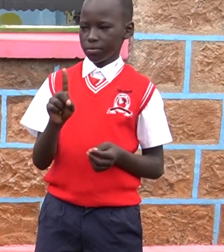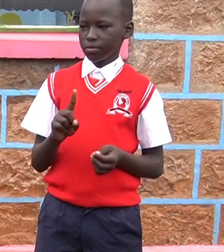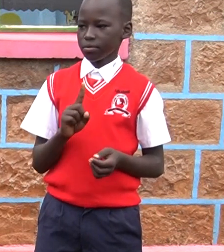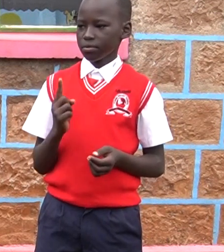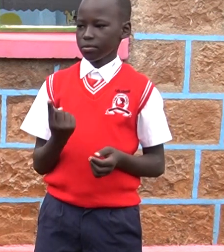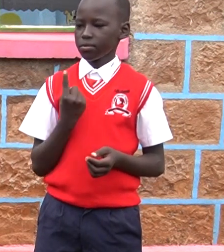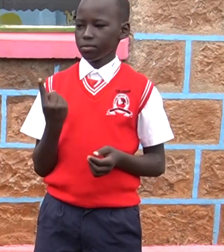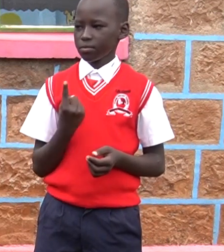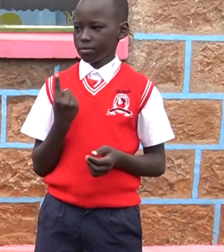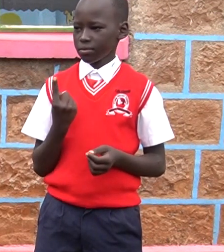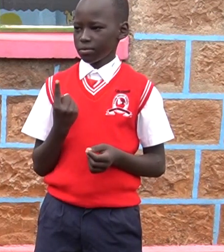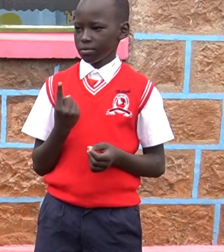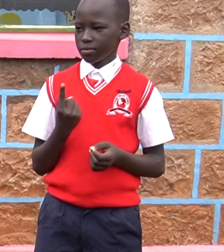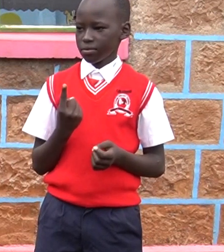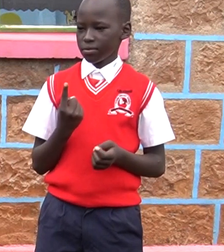his